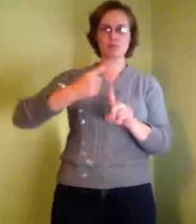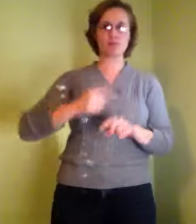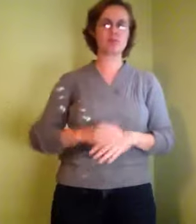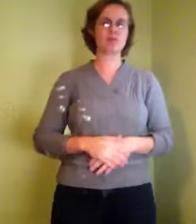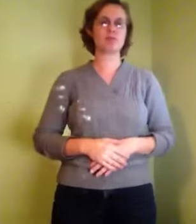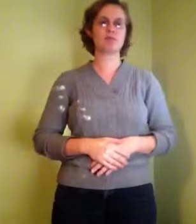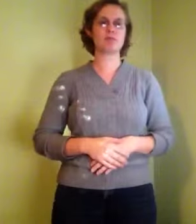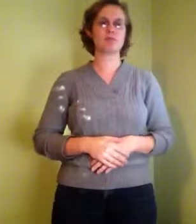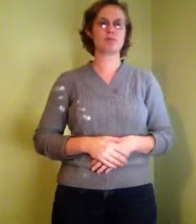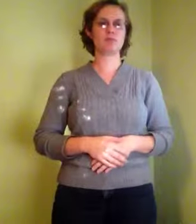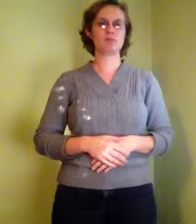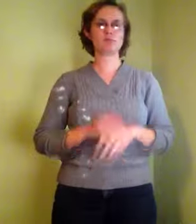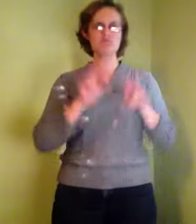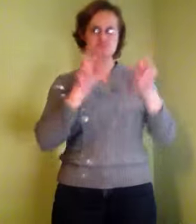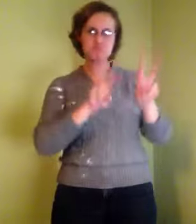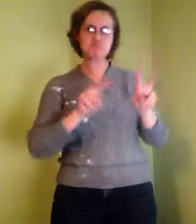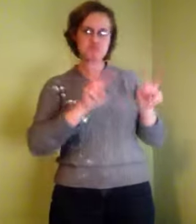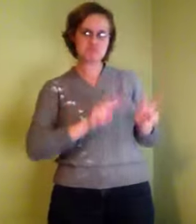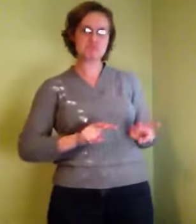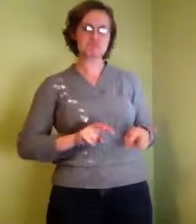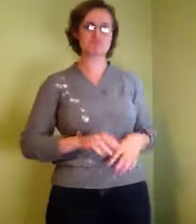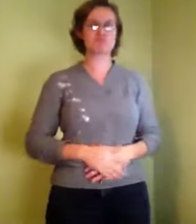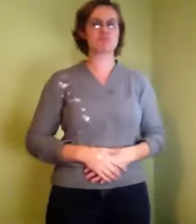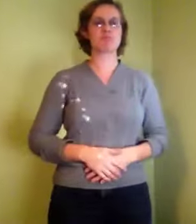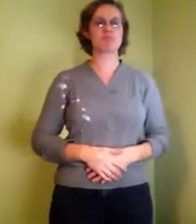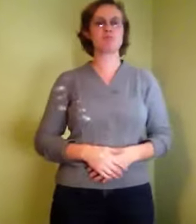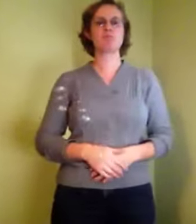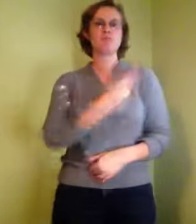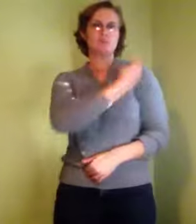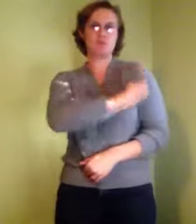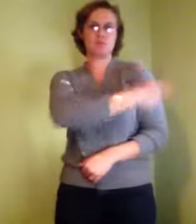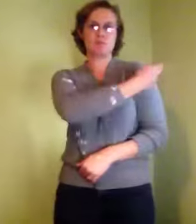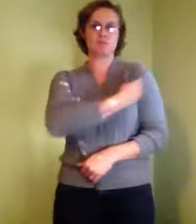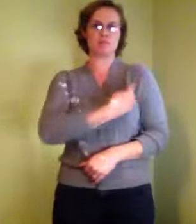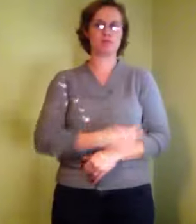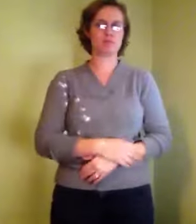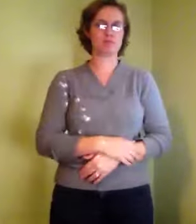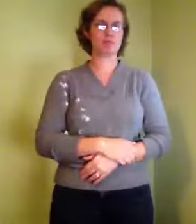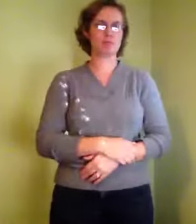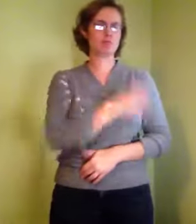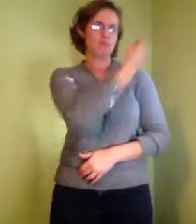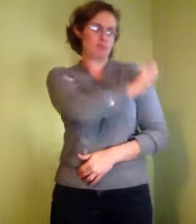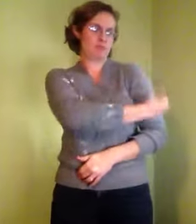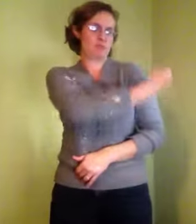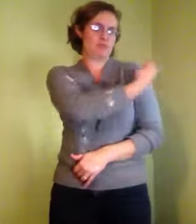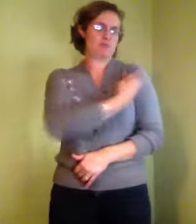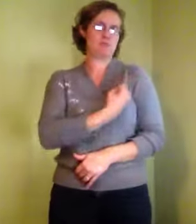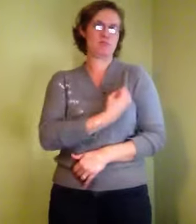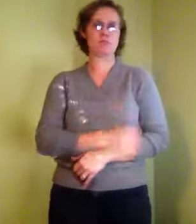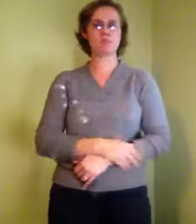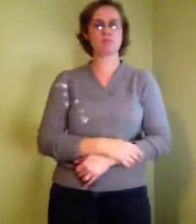Examination, Hospital, Infirmary, Patient,